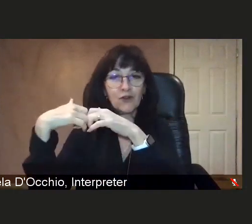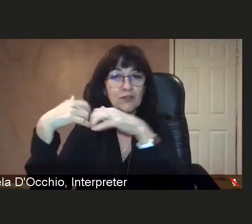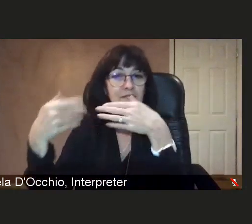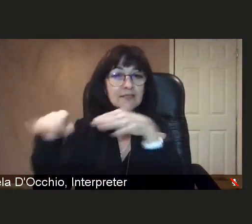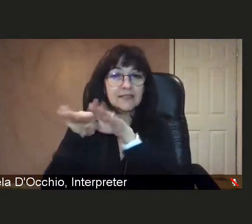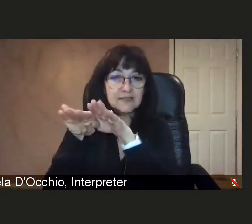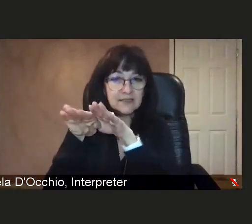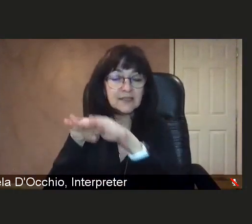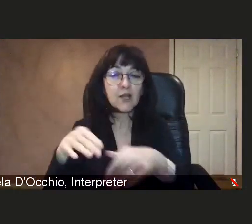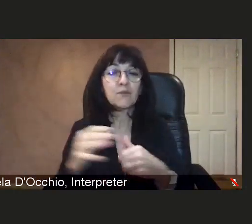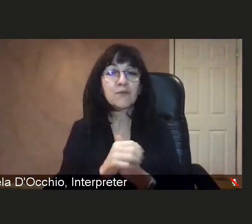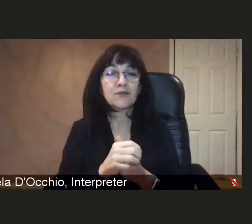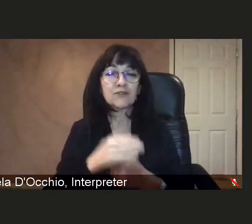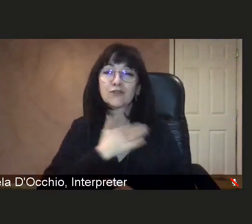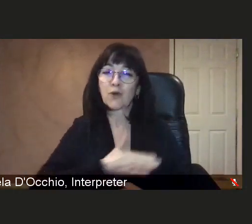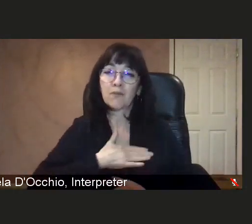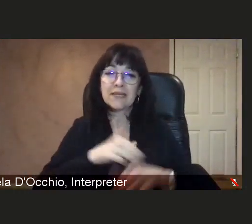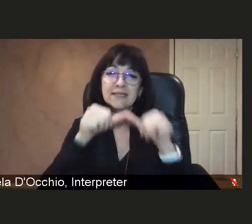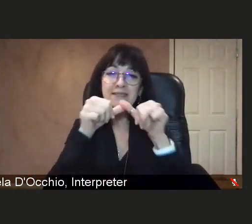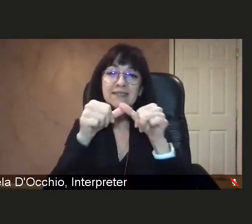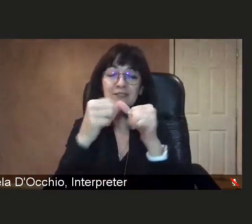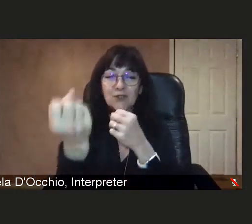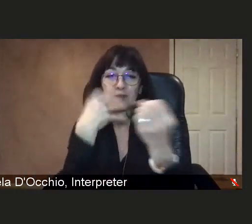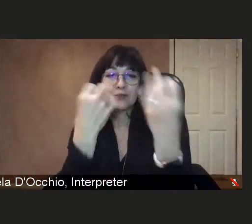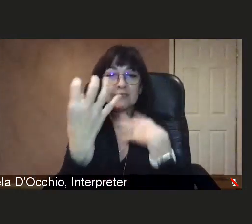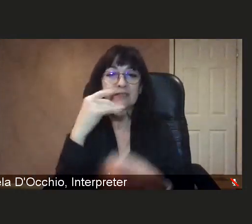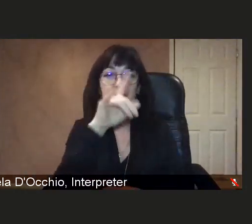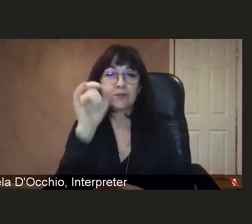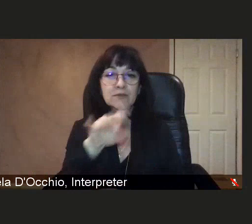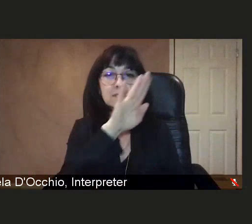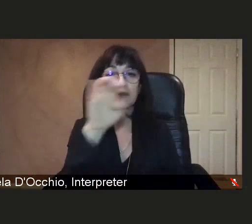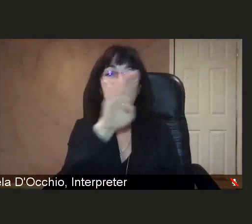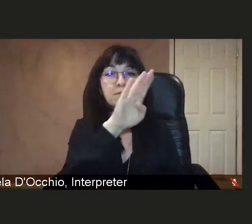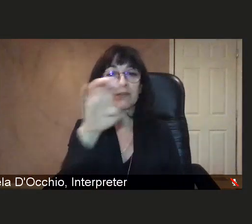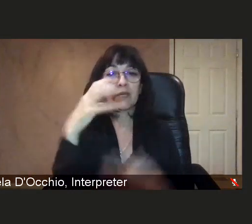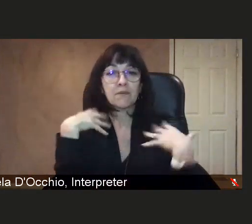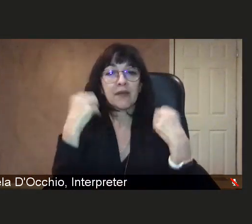please keep sending your questions in to